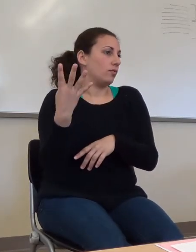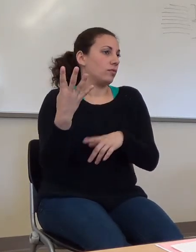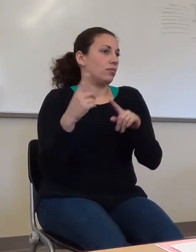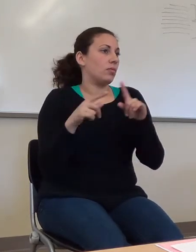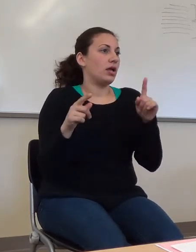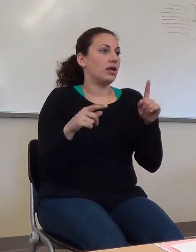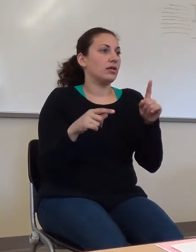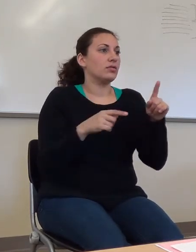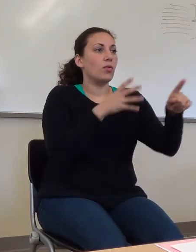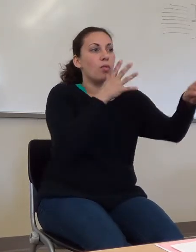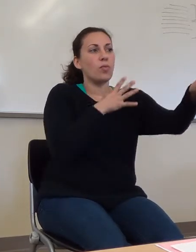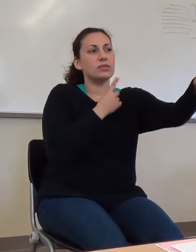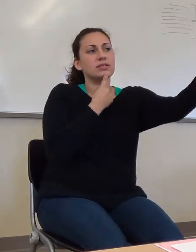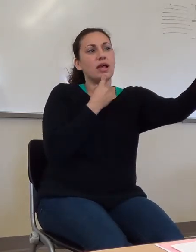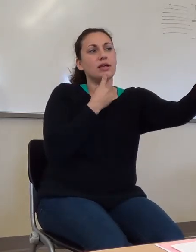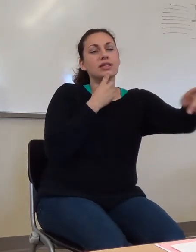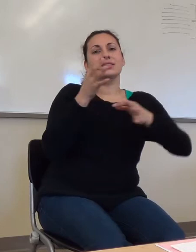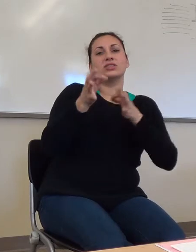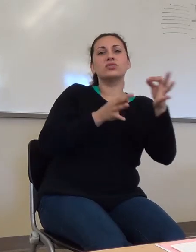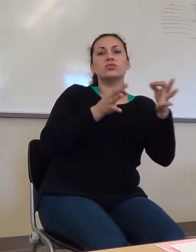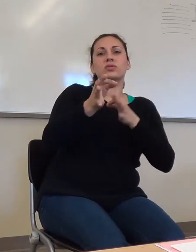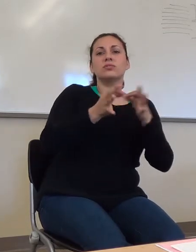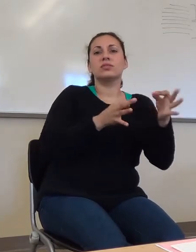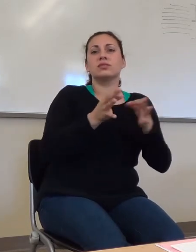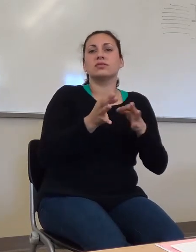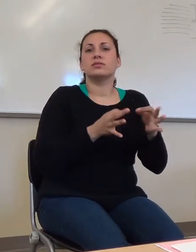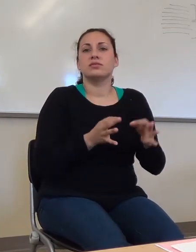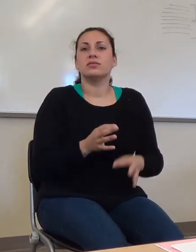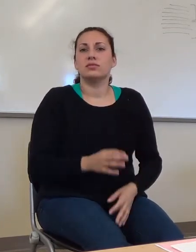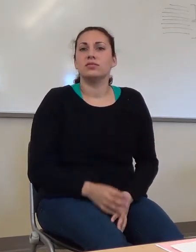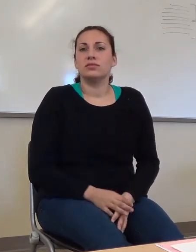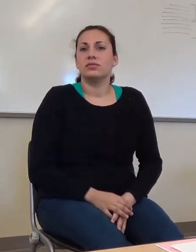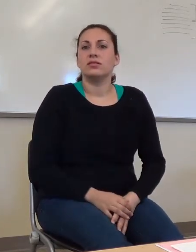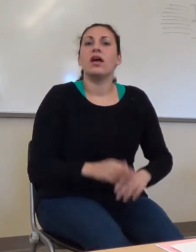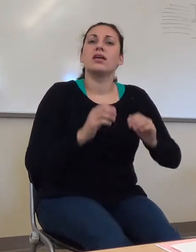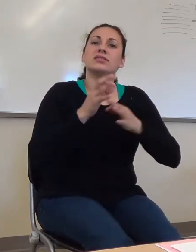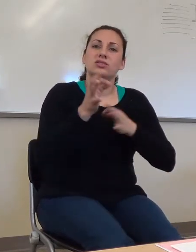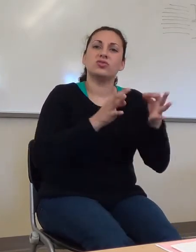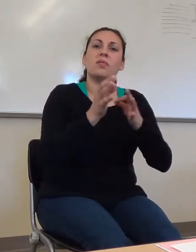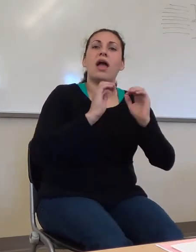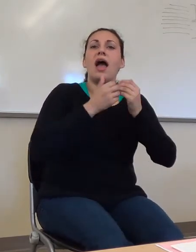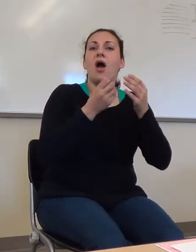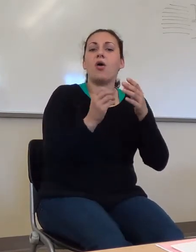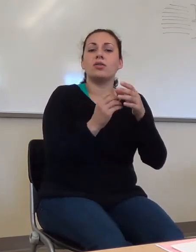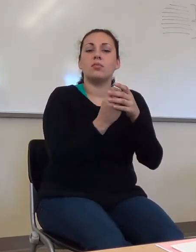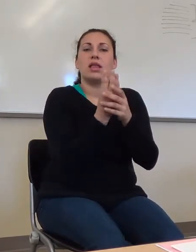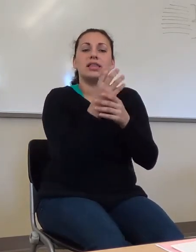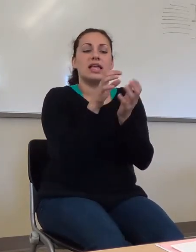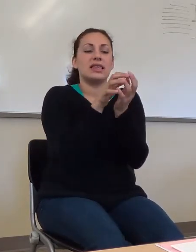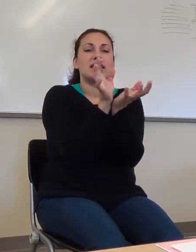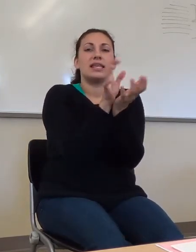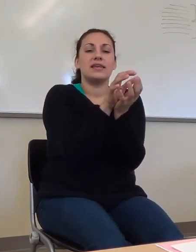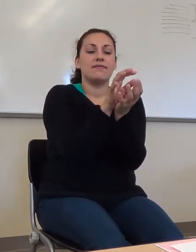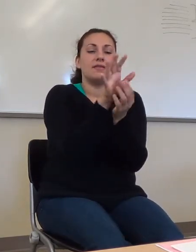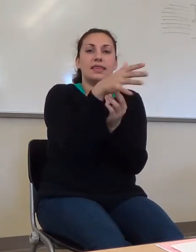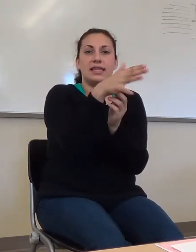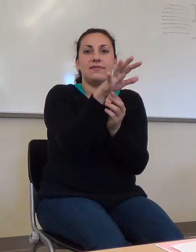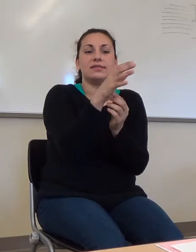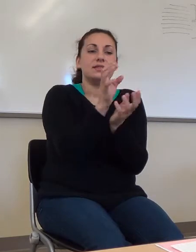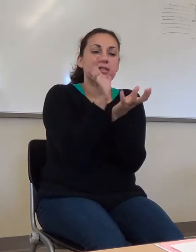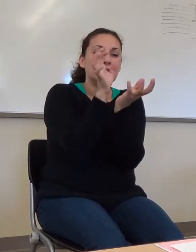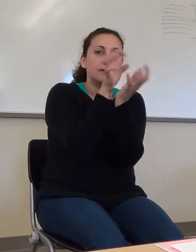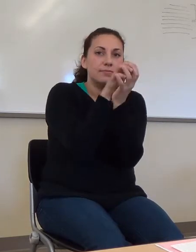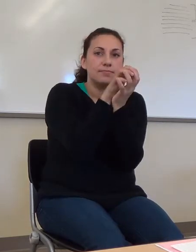It's describing how the Yeah. plant or how the leaves eat the